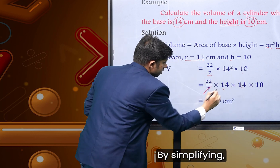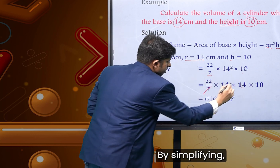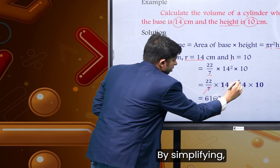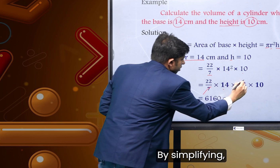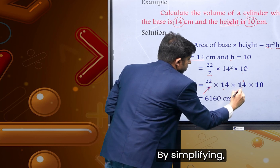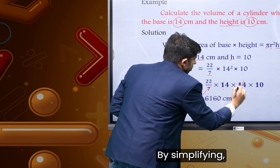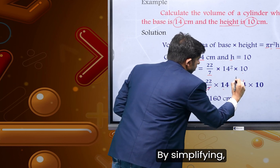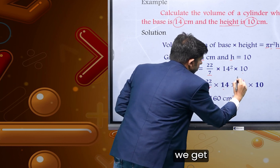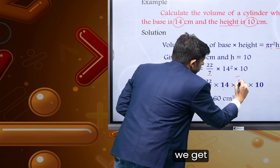By simplifying, we get